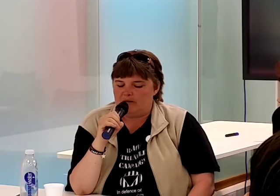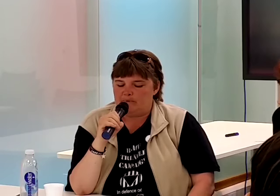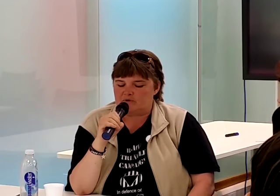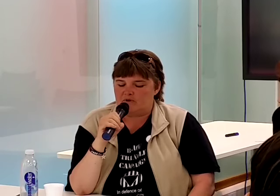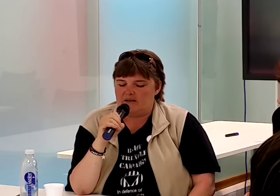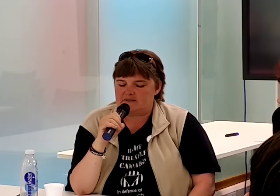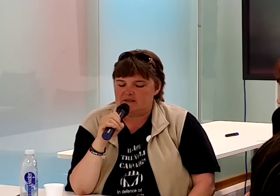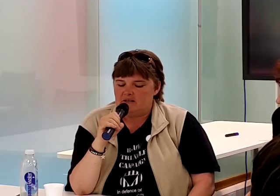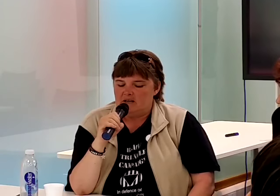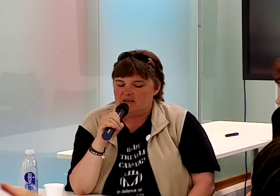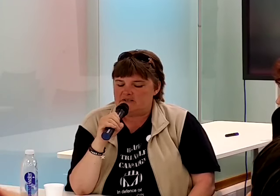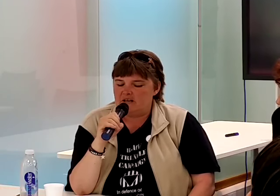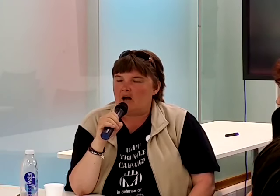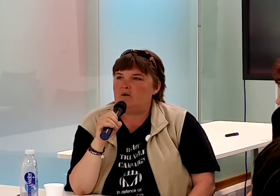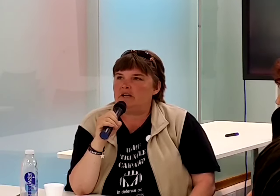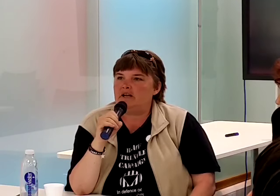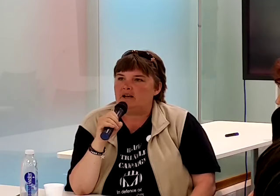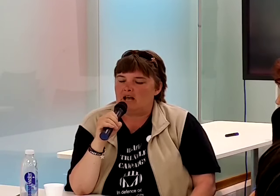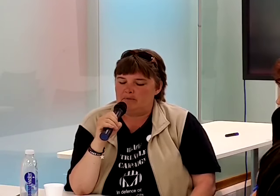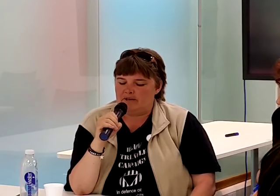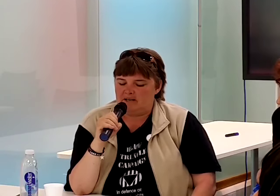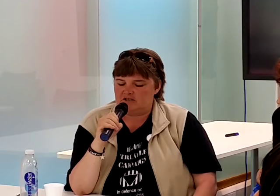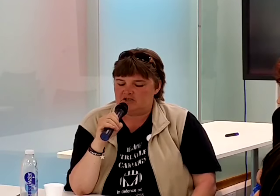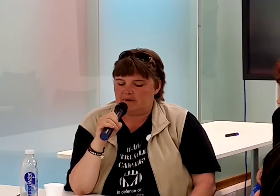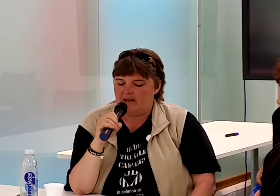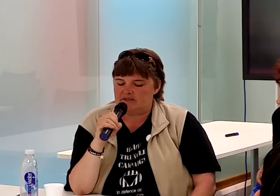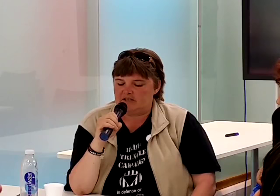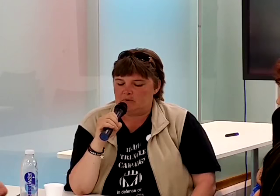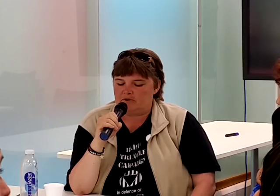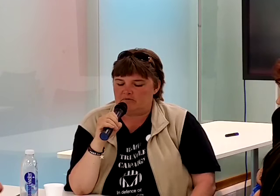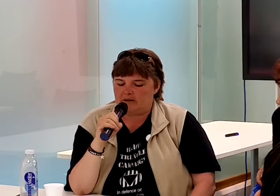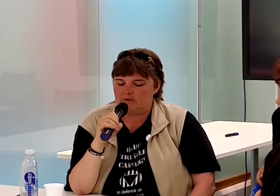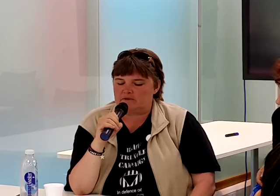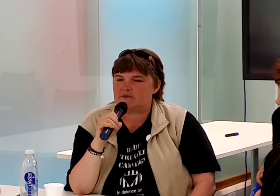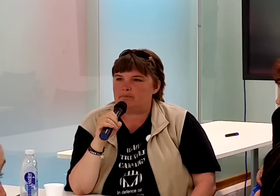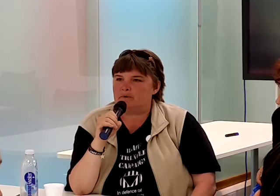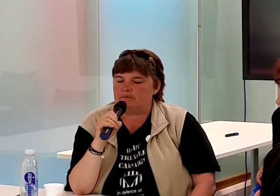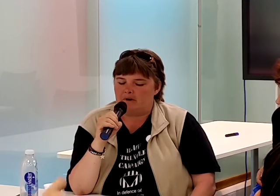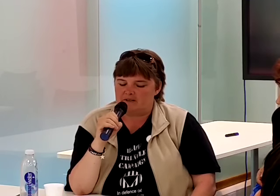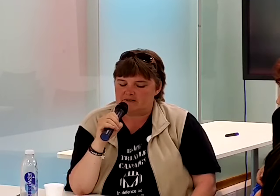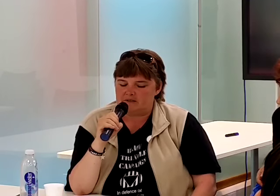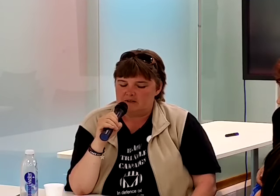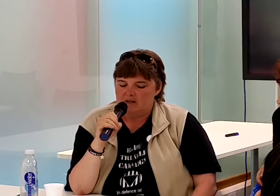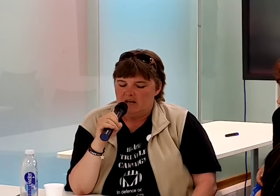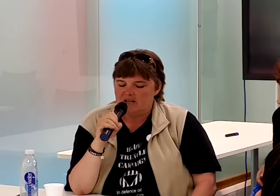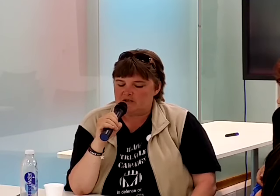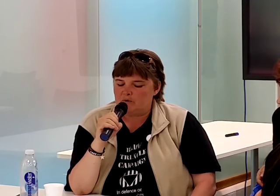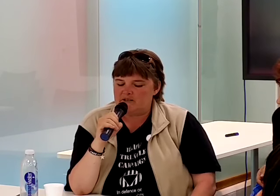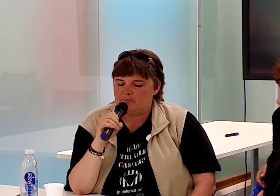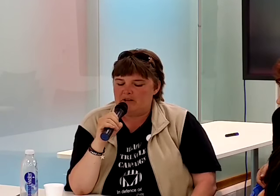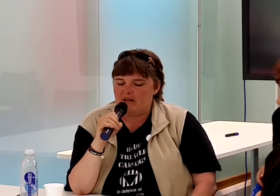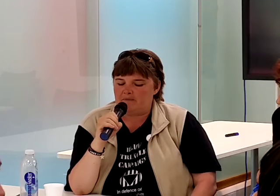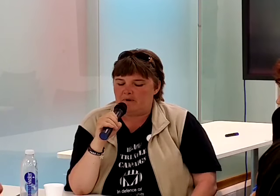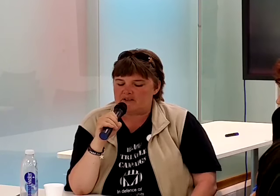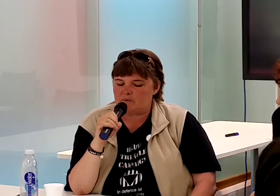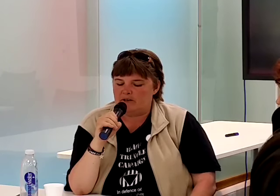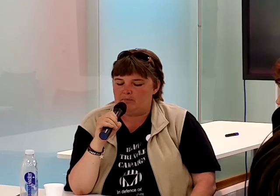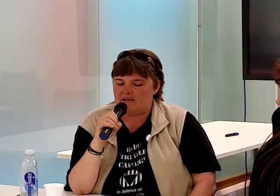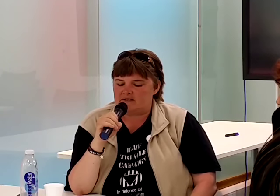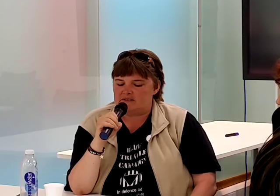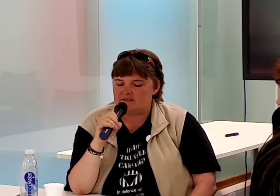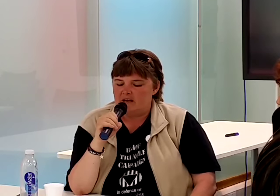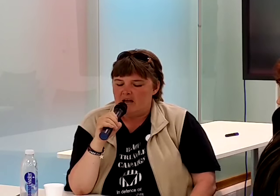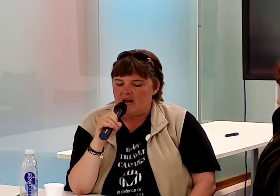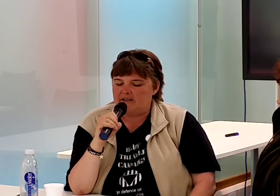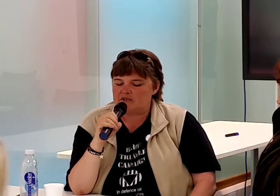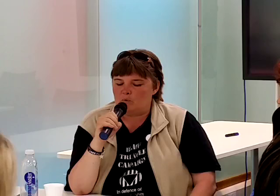and disabled people's rights. He's the only Labour leadership candidate with a record of support for us. He's always been there for us